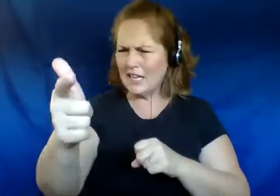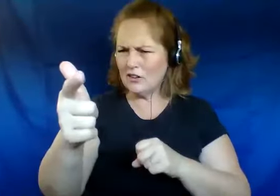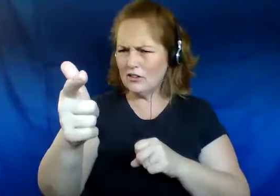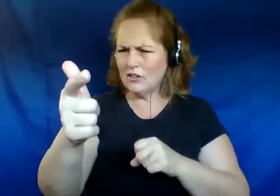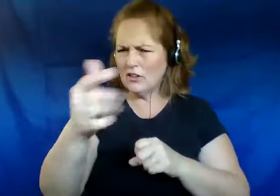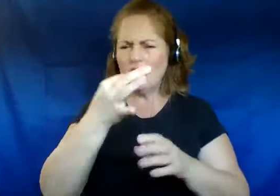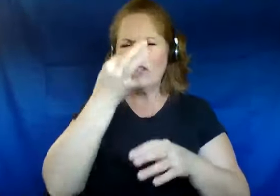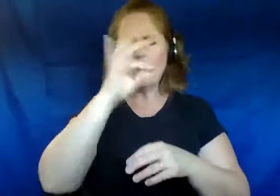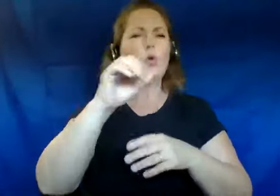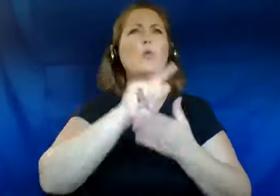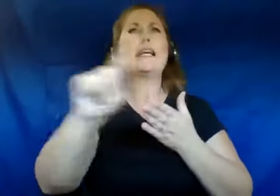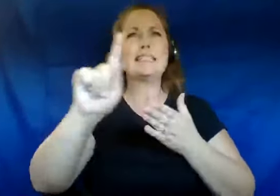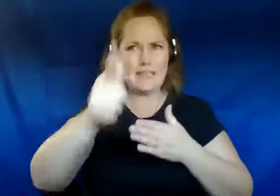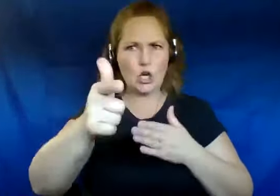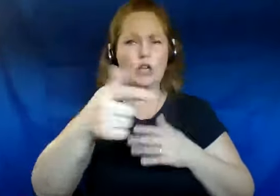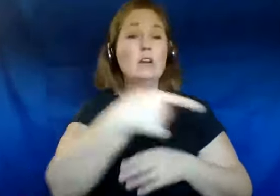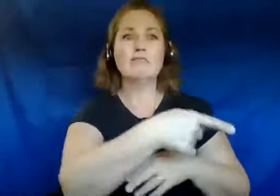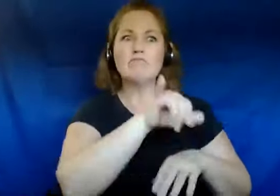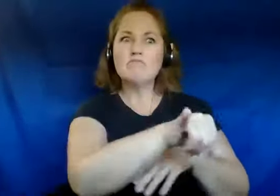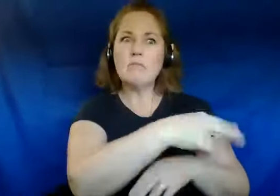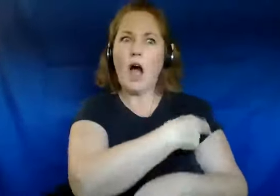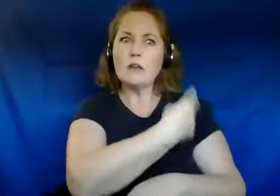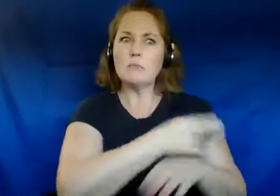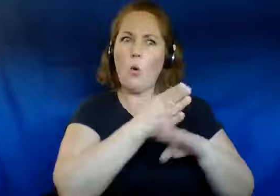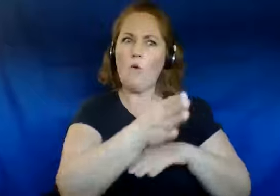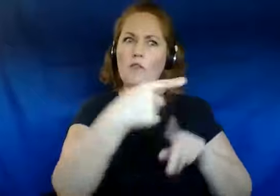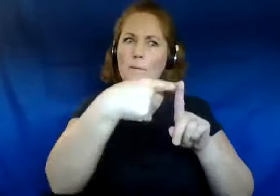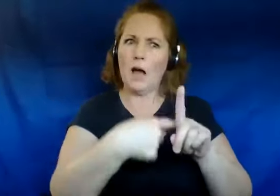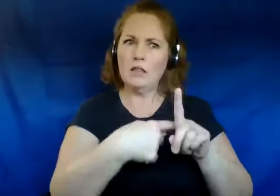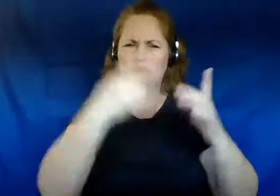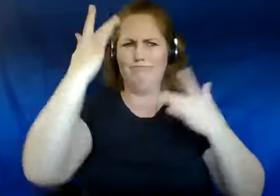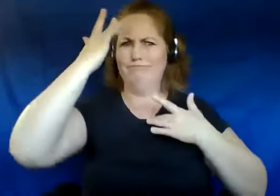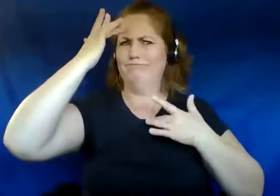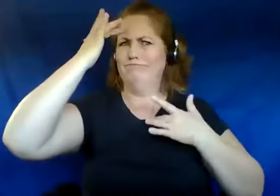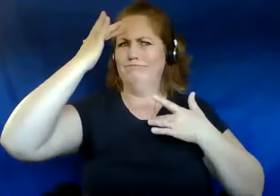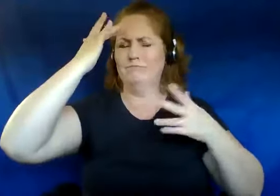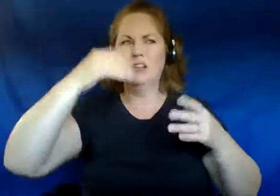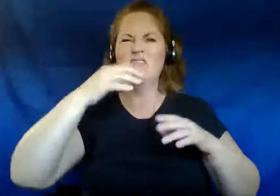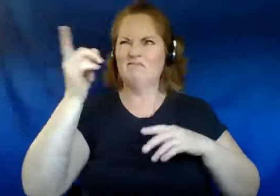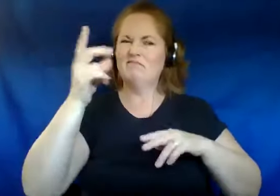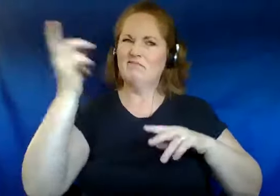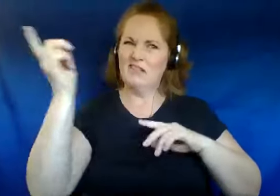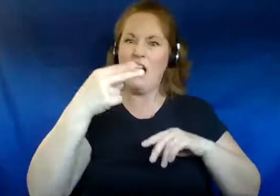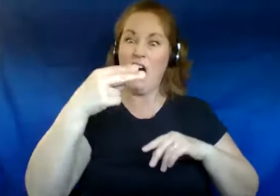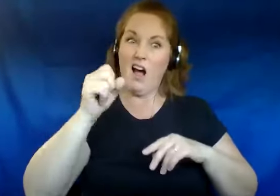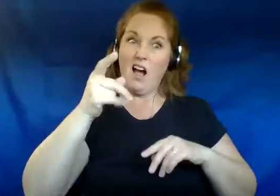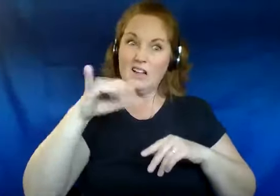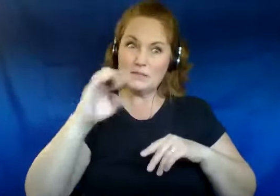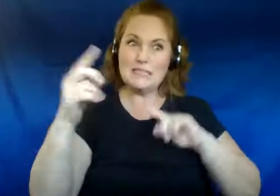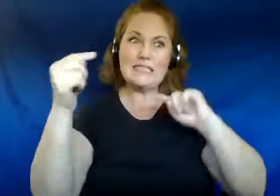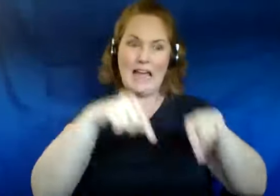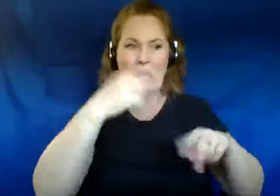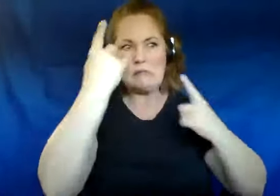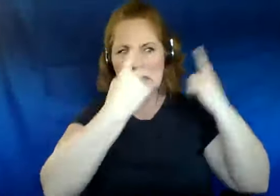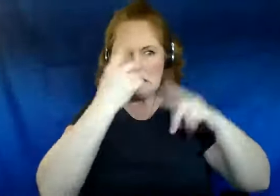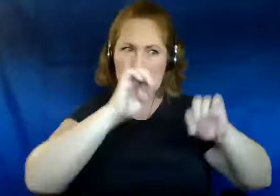hospital for over a month and he was very sick. He was evaluated for hospice. It was a terrible time in our